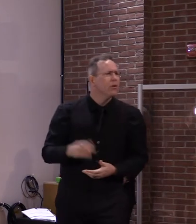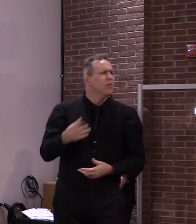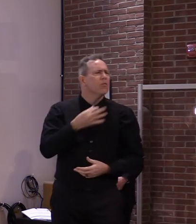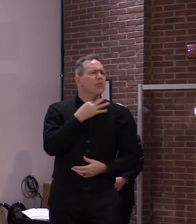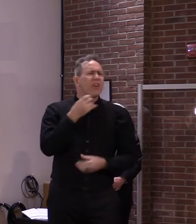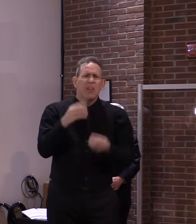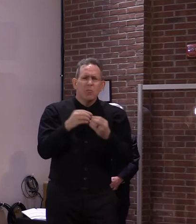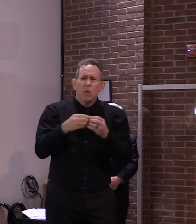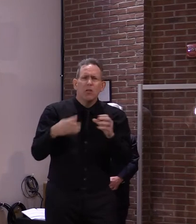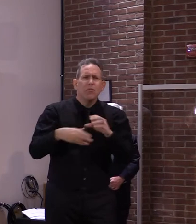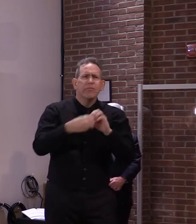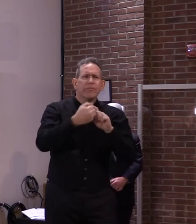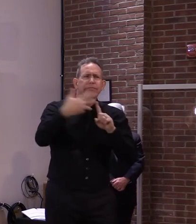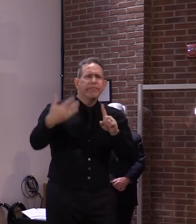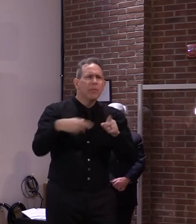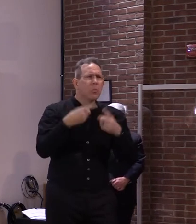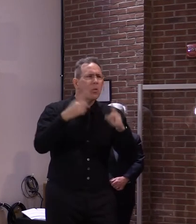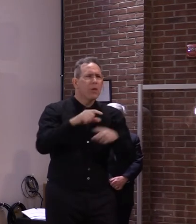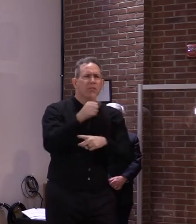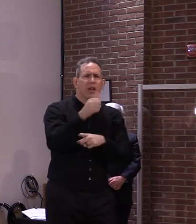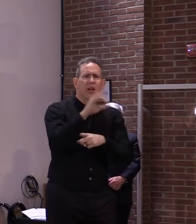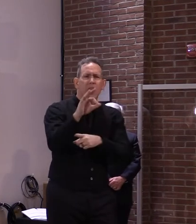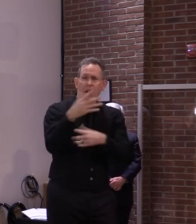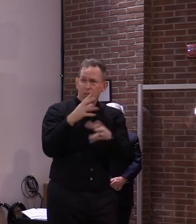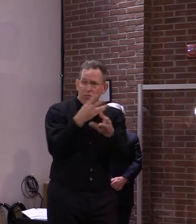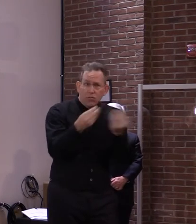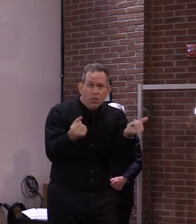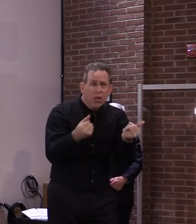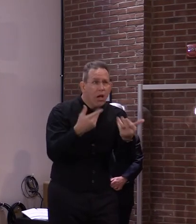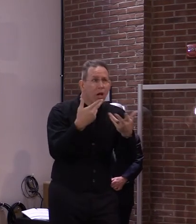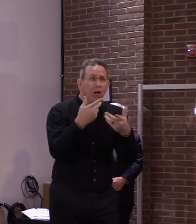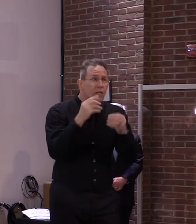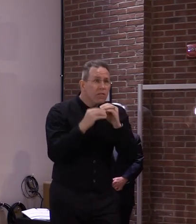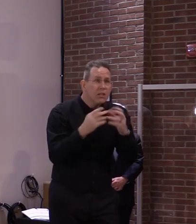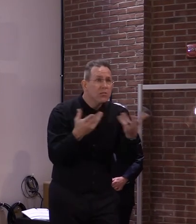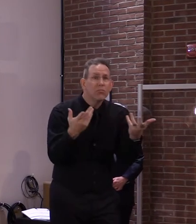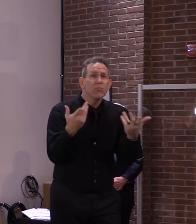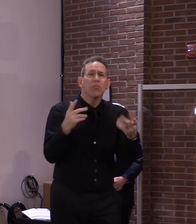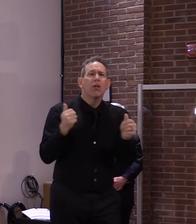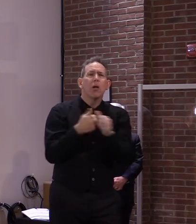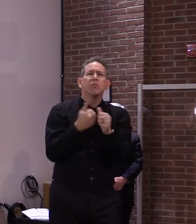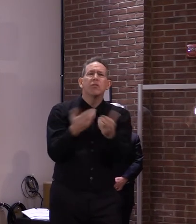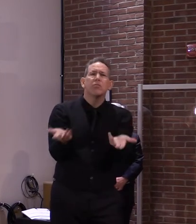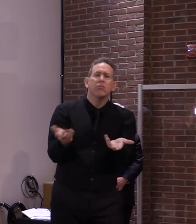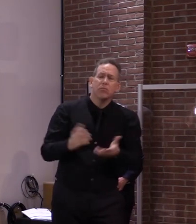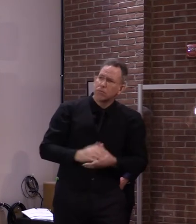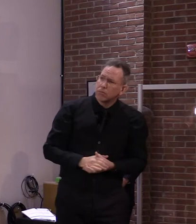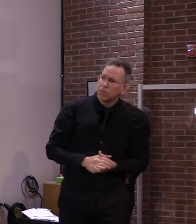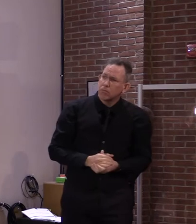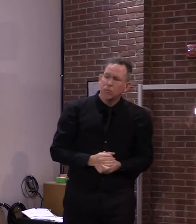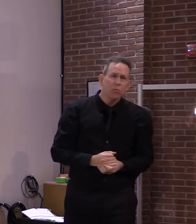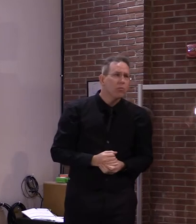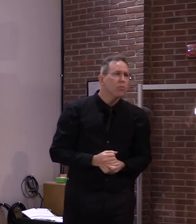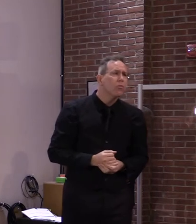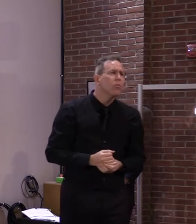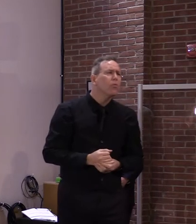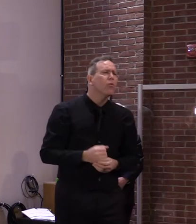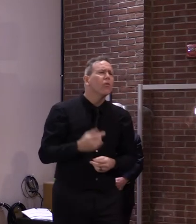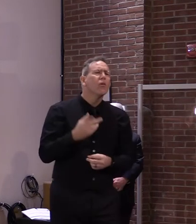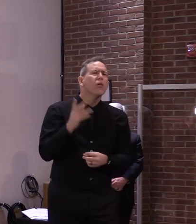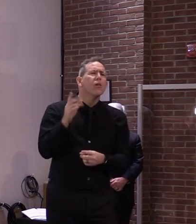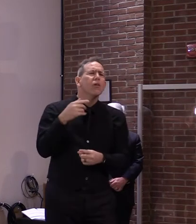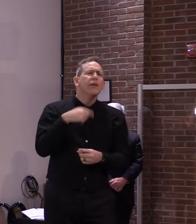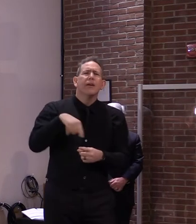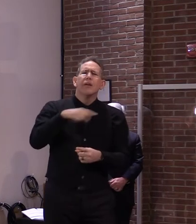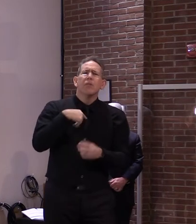do your message potentially to vermonters that are searching for answers and also maybe if you have an estimate of how much it's